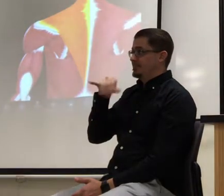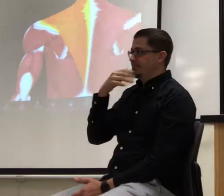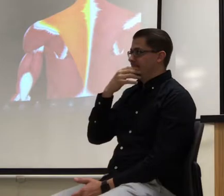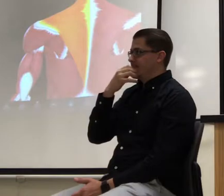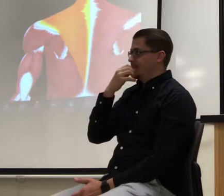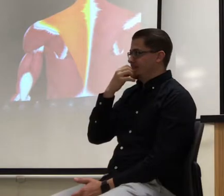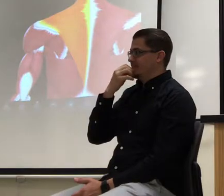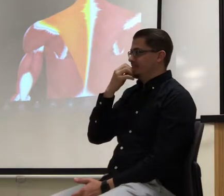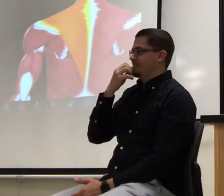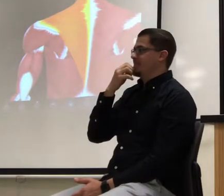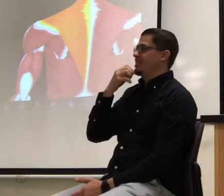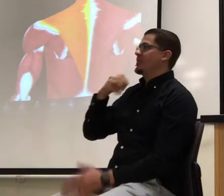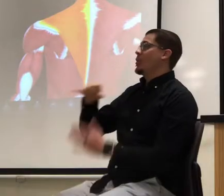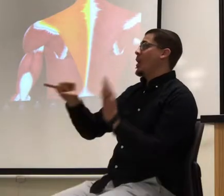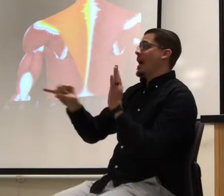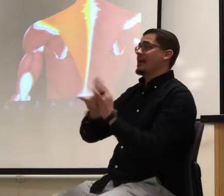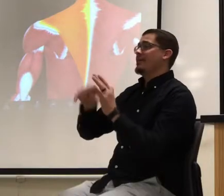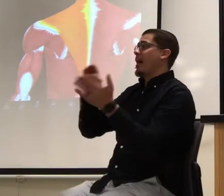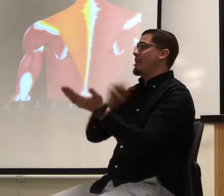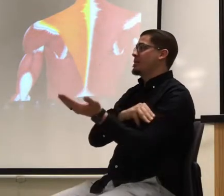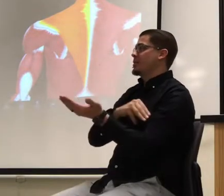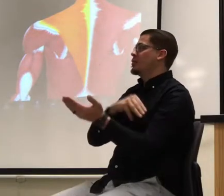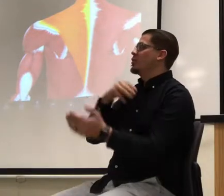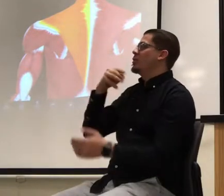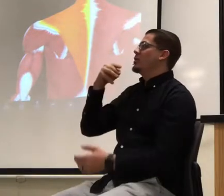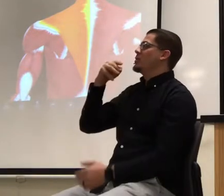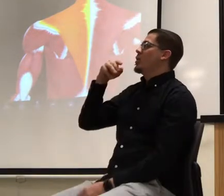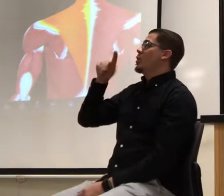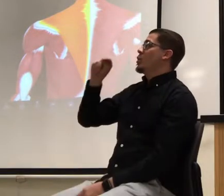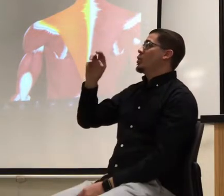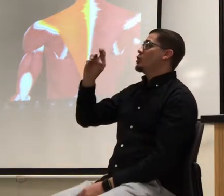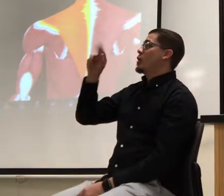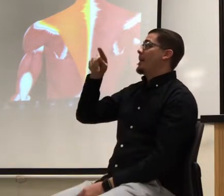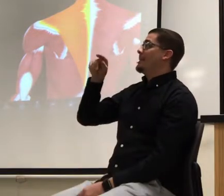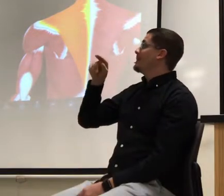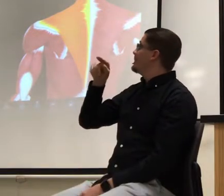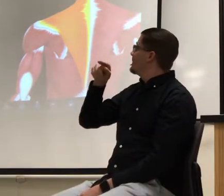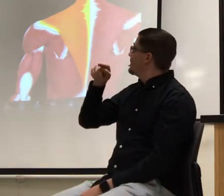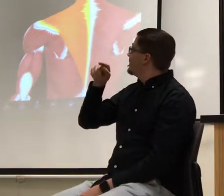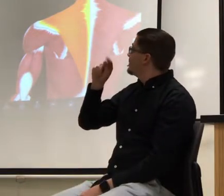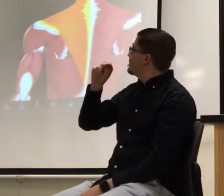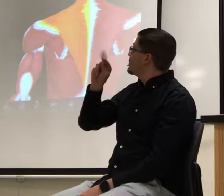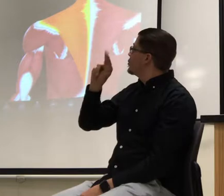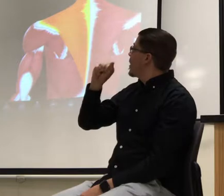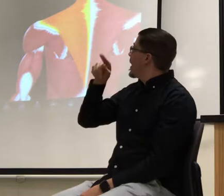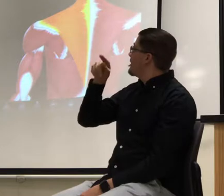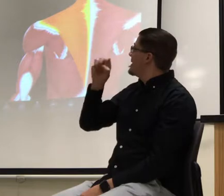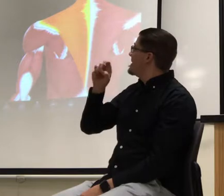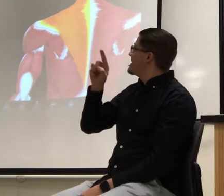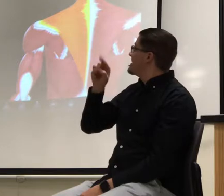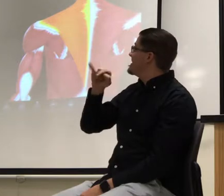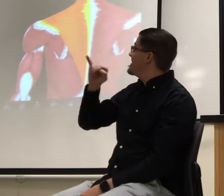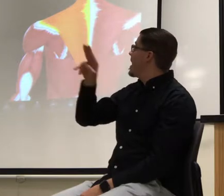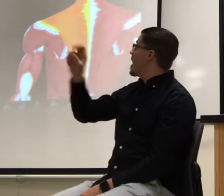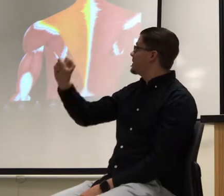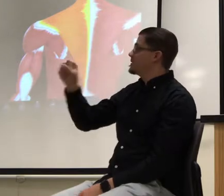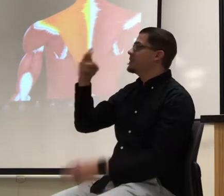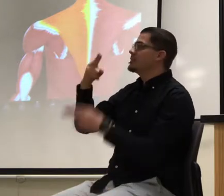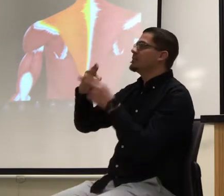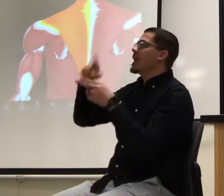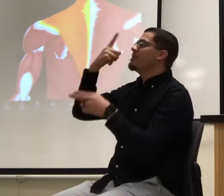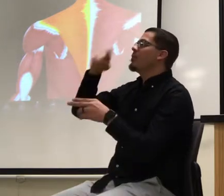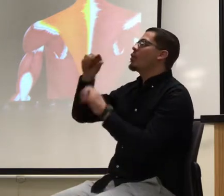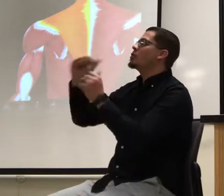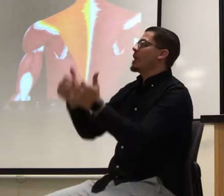muscle. Okay, so trapezius, name for its shape. Let's start to think about this. It's a pretty broad muscle. And there's